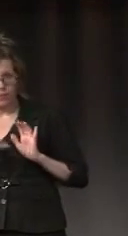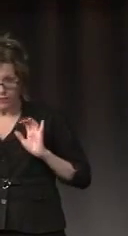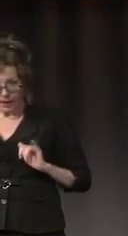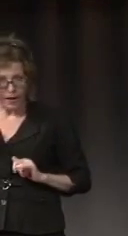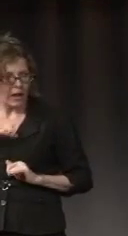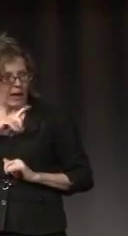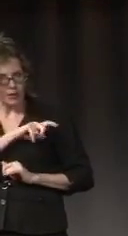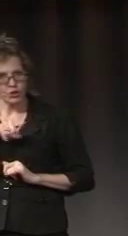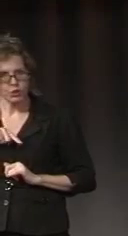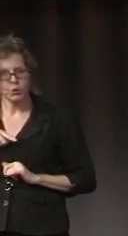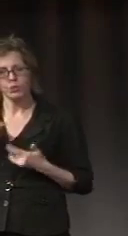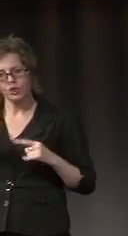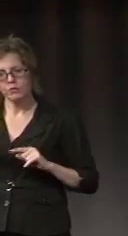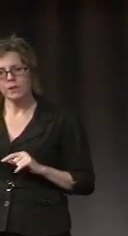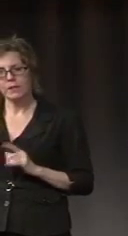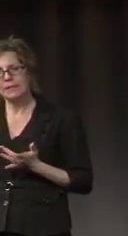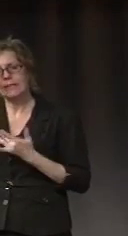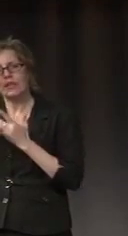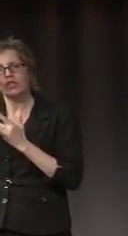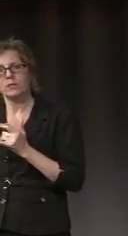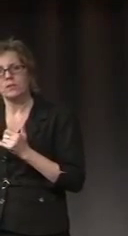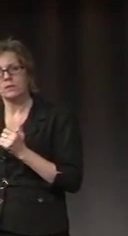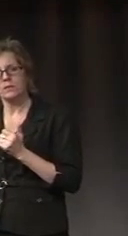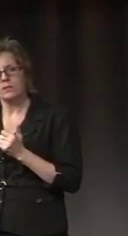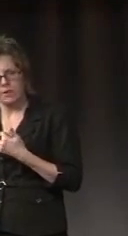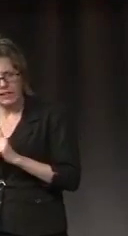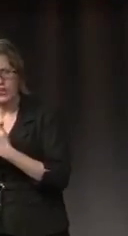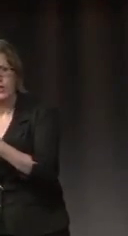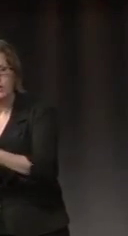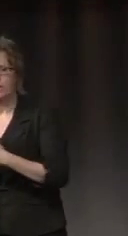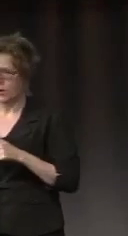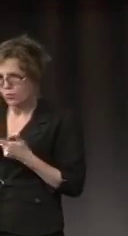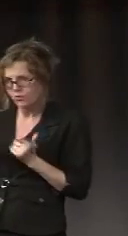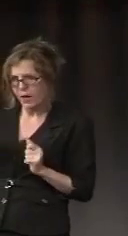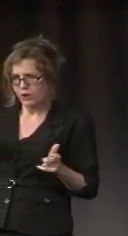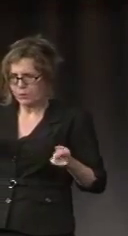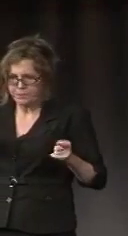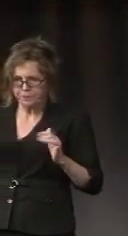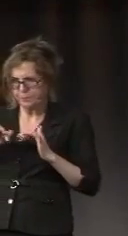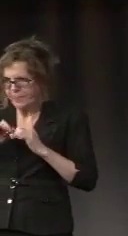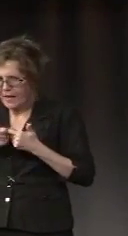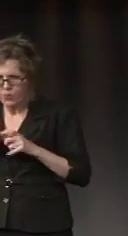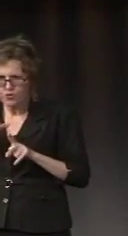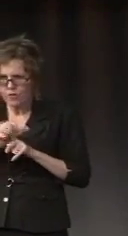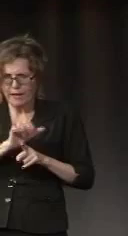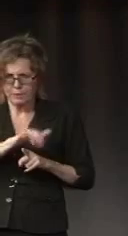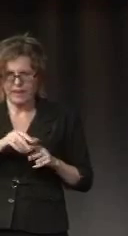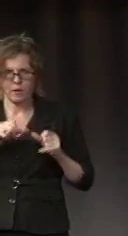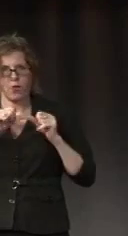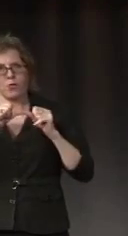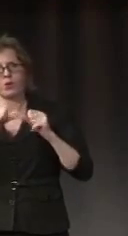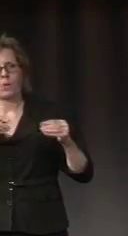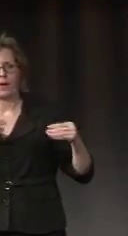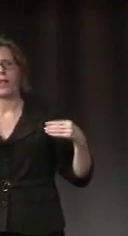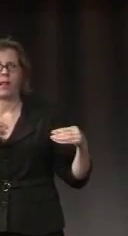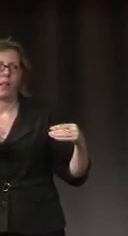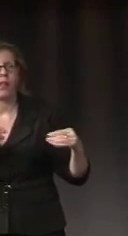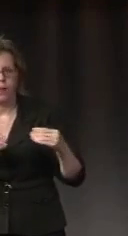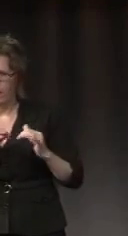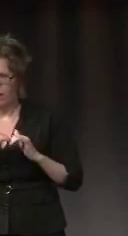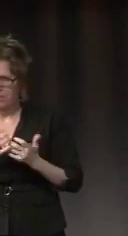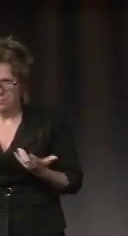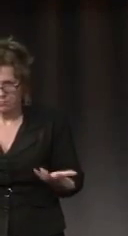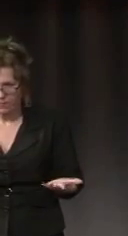in the intelligence initiative and attempting to find the models to grasp that ongoing? Yeah, I think,